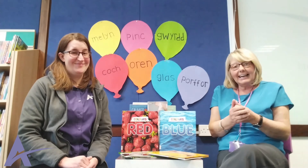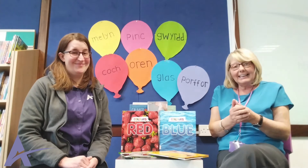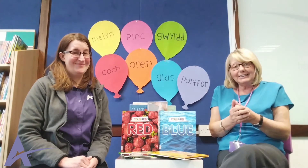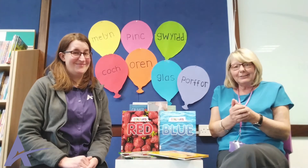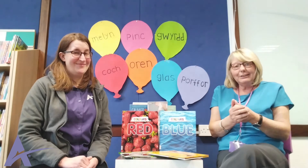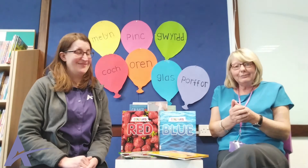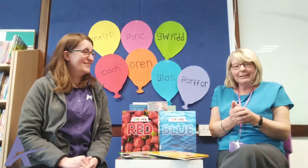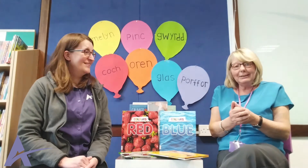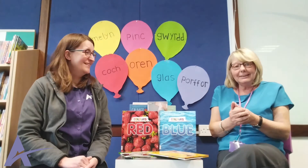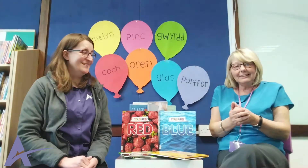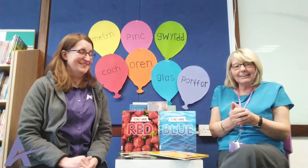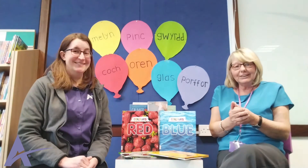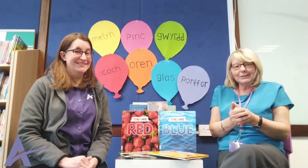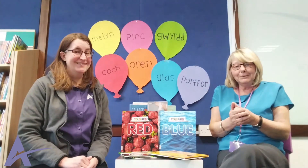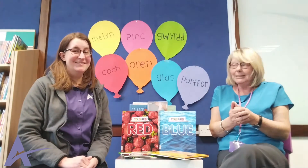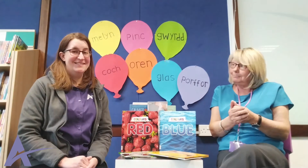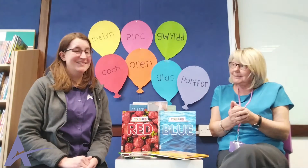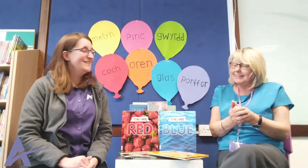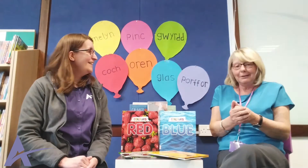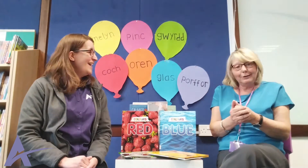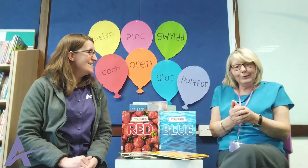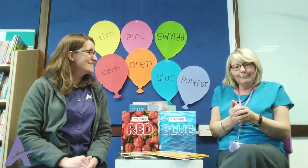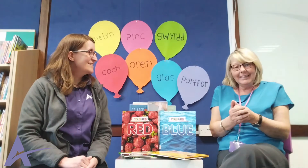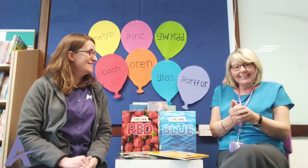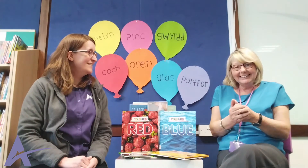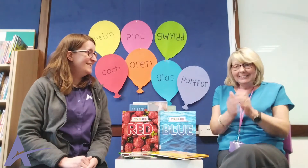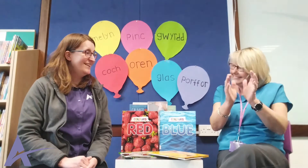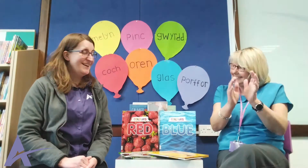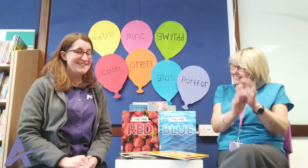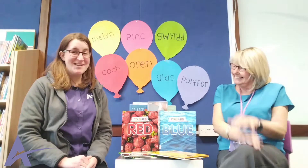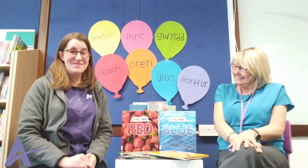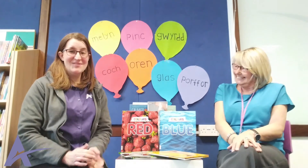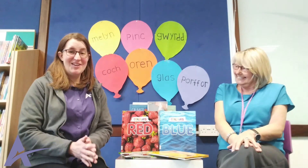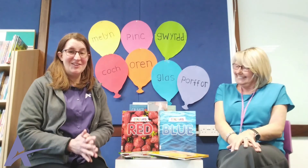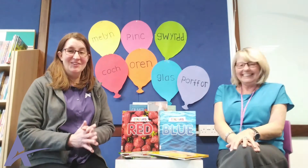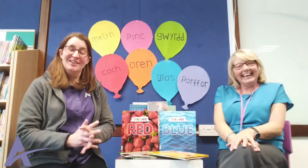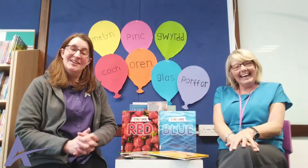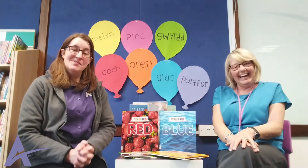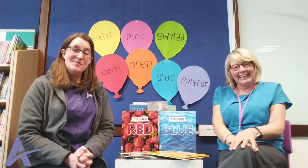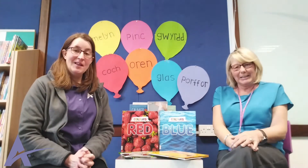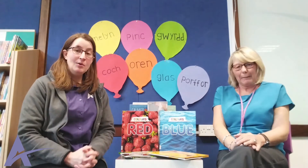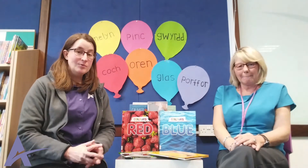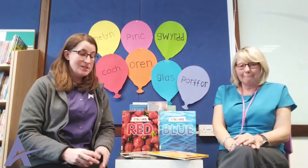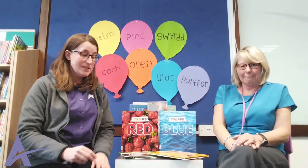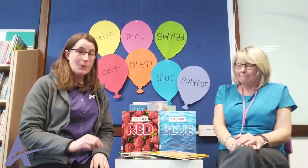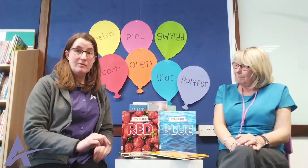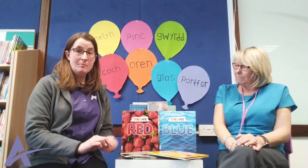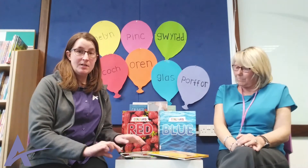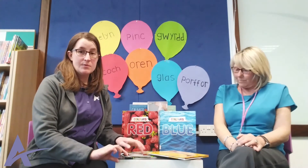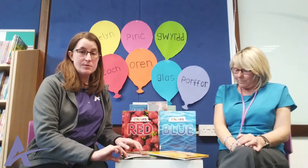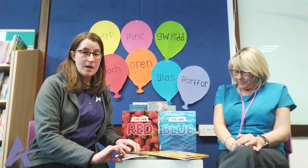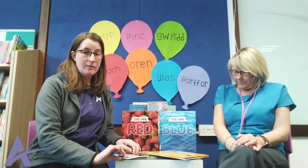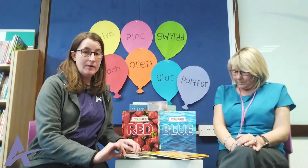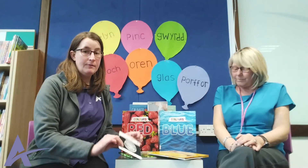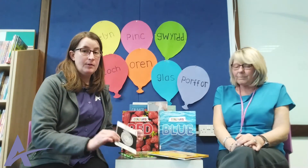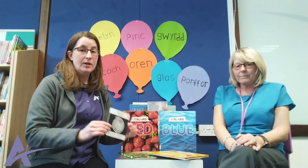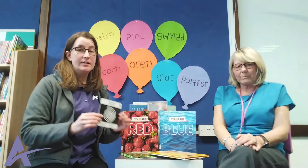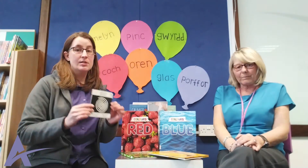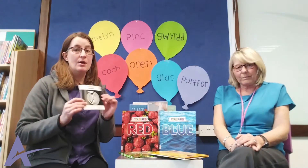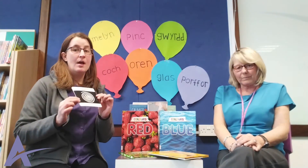so hopefully we'll give you some tips on the macaton. Let's hope so. Yeah. Well, oh, just a quick reminder as well. If you'd like to get